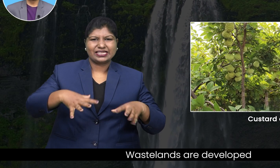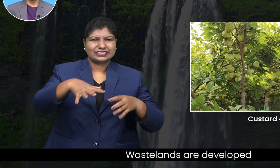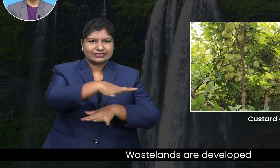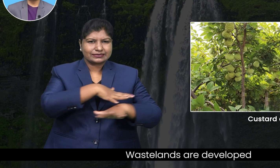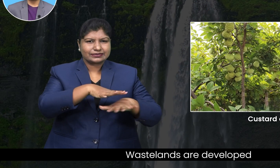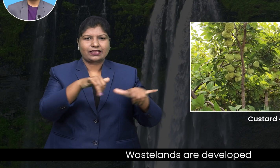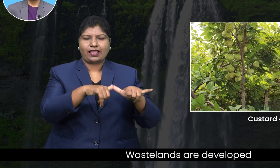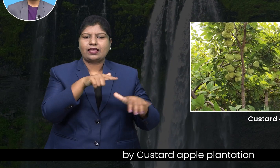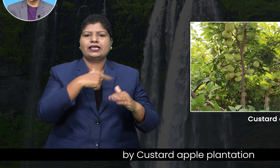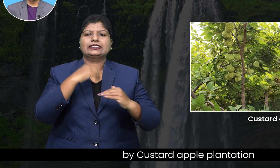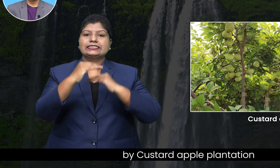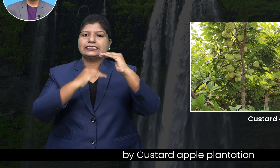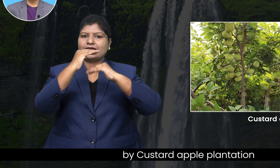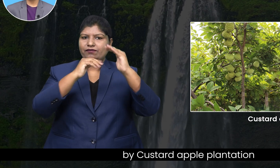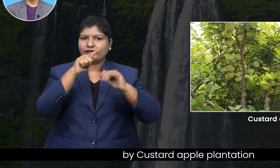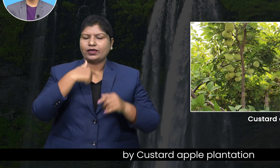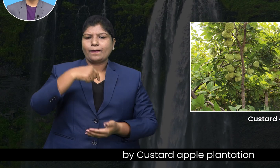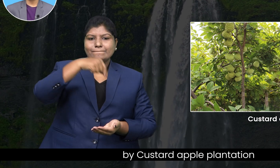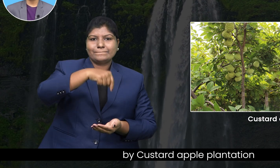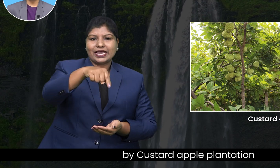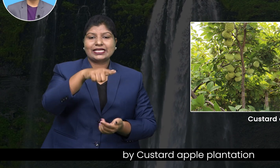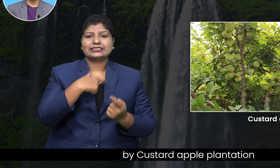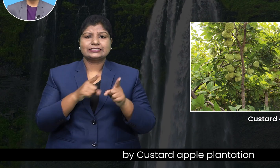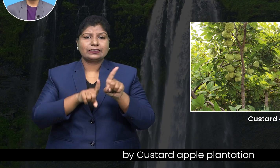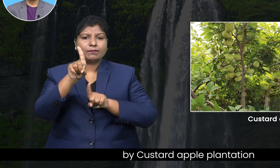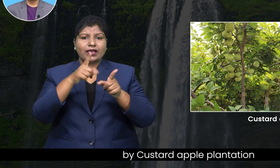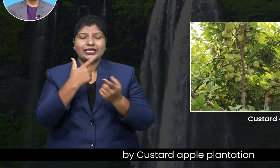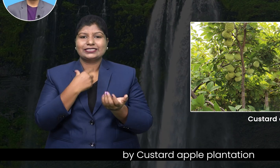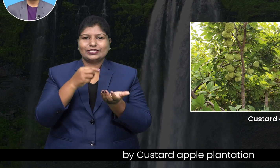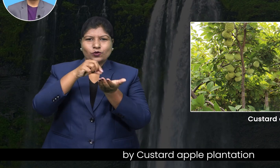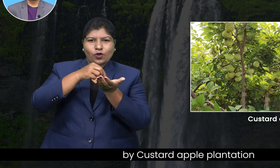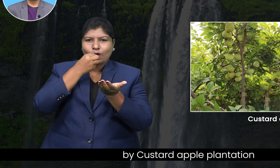Wastelands are developed by custard apple plantation